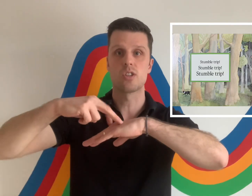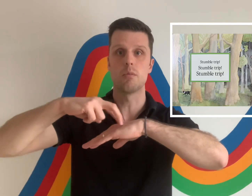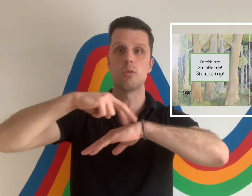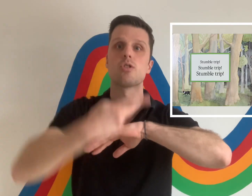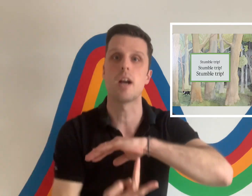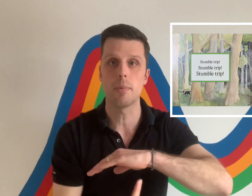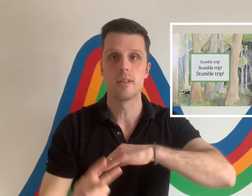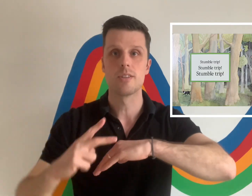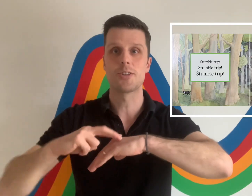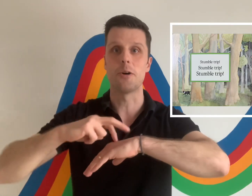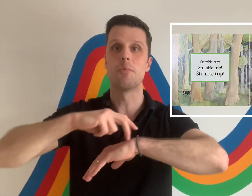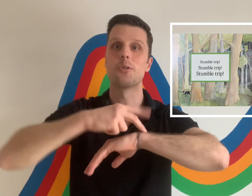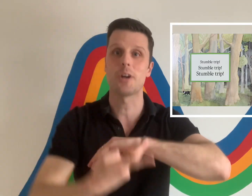stumble trip, stumble trip.